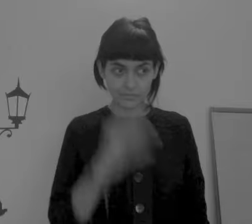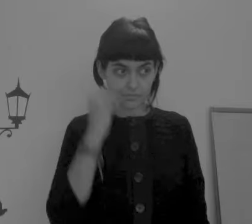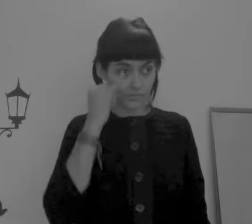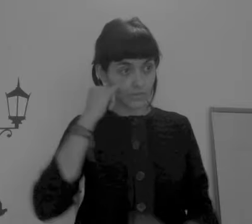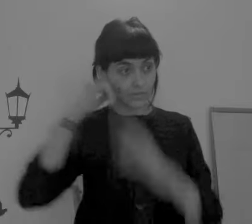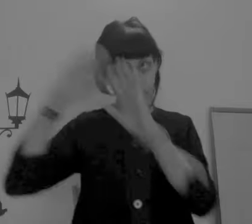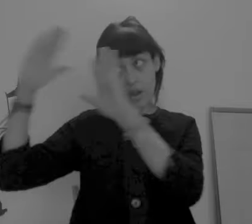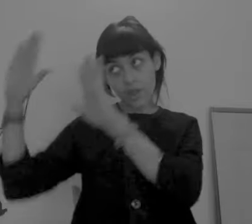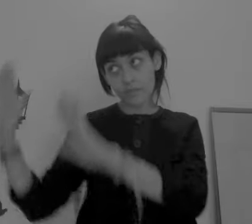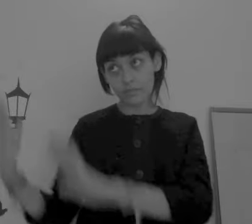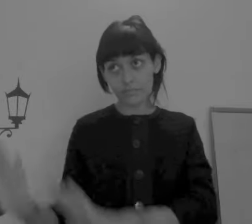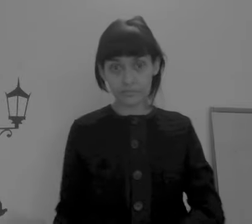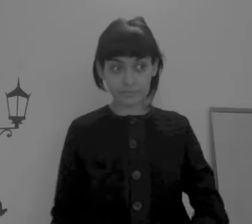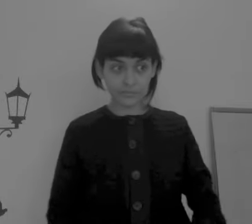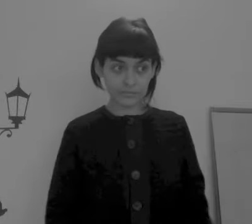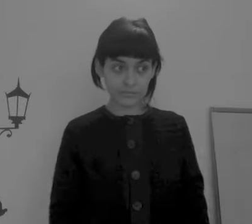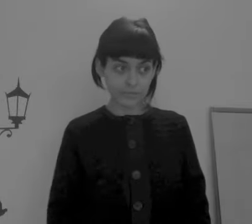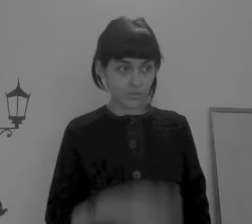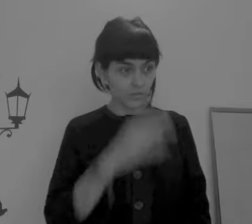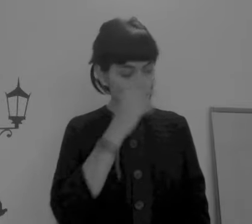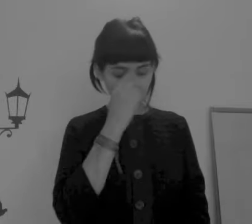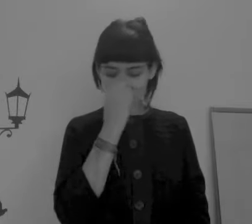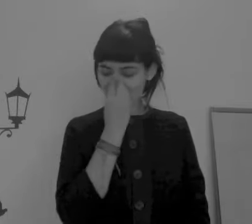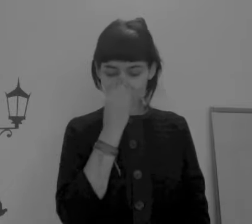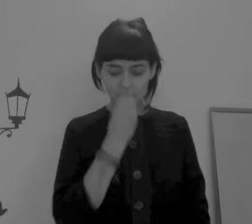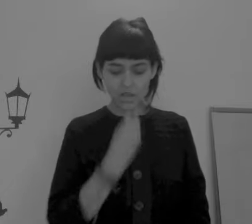What if it rained? We didn't care.